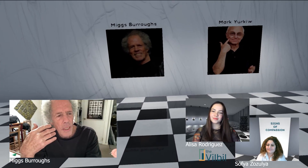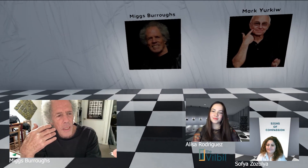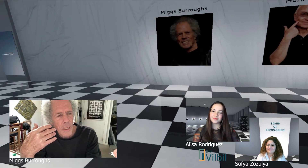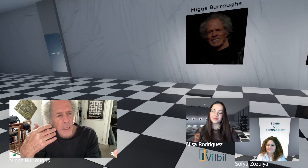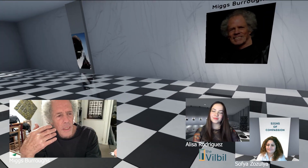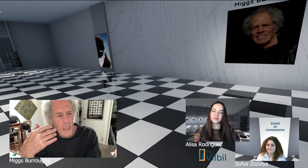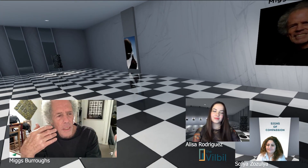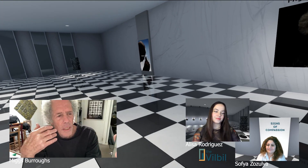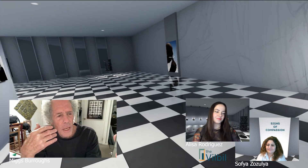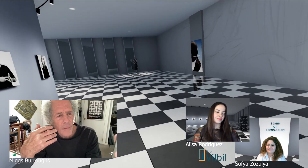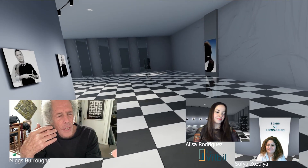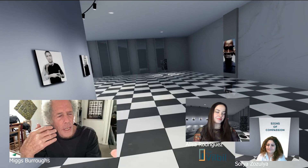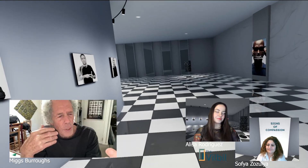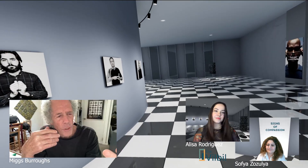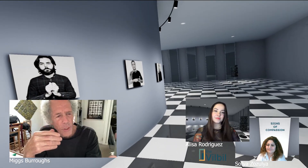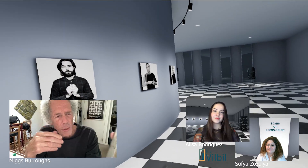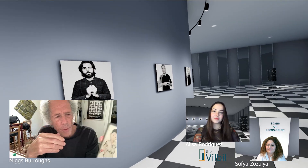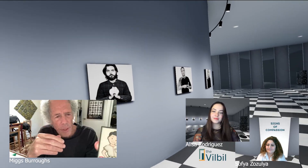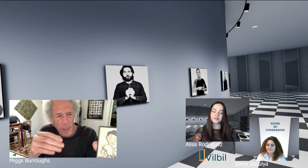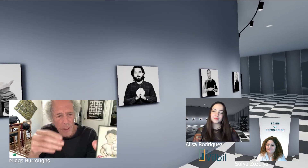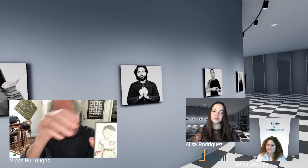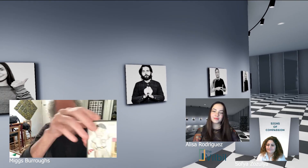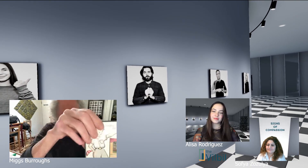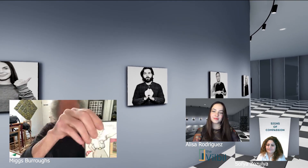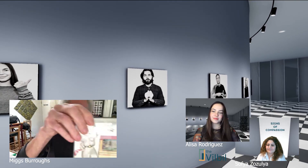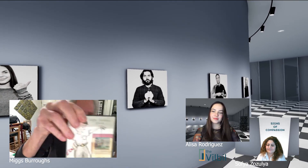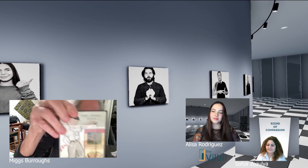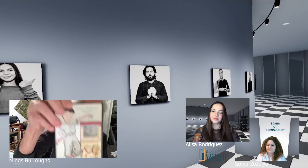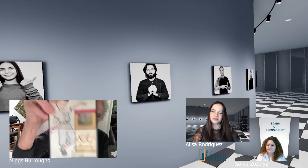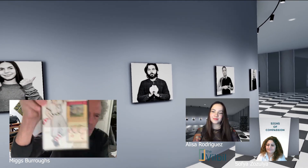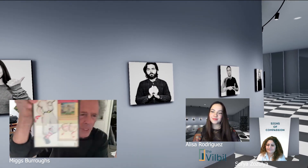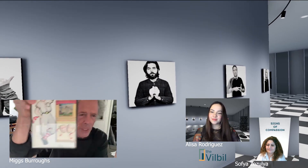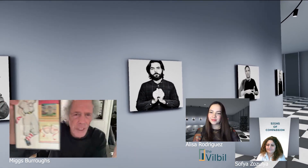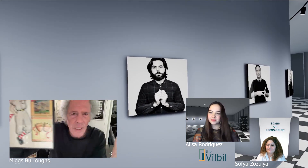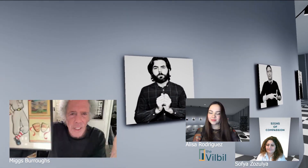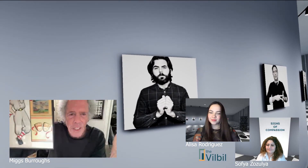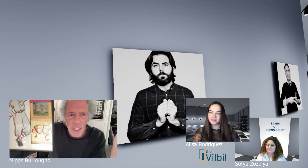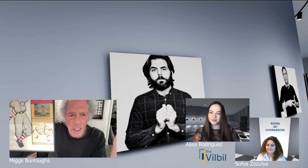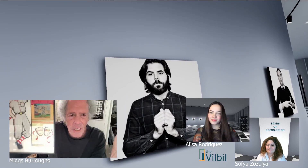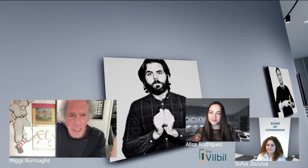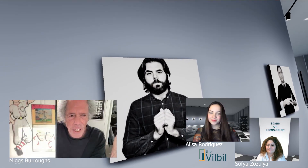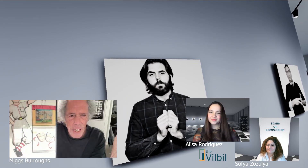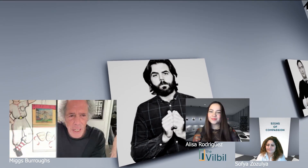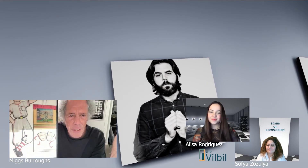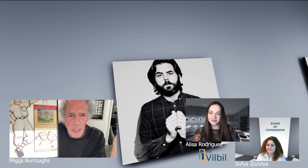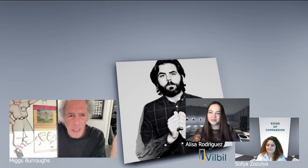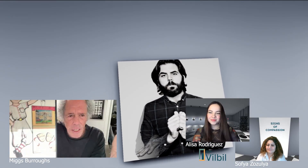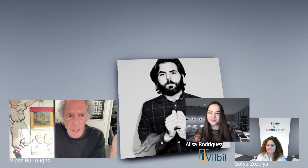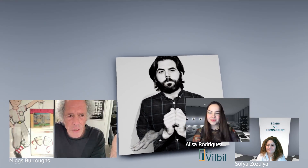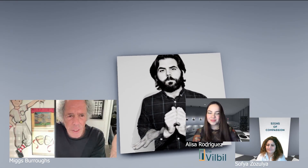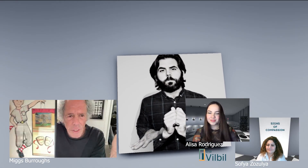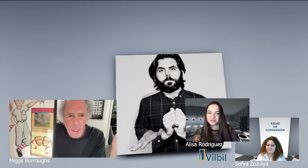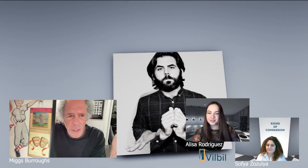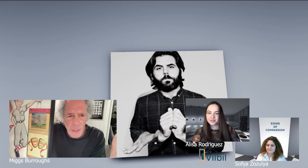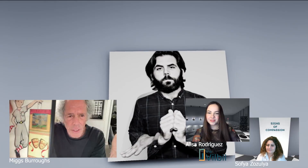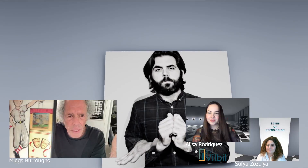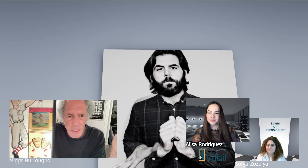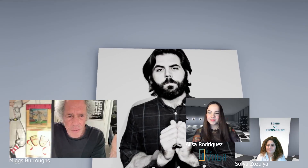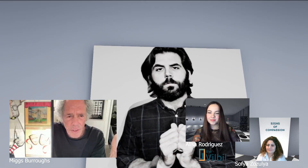I came across this birthday card that an aunt had sent me, and it's lenticular. I don't know if you can